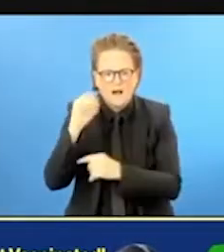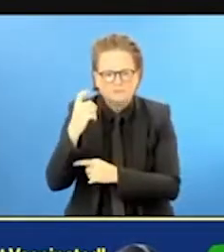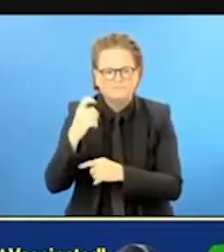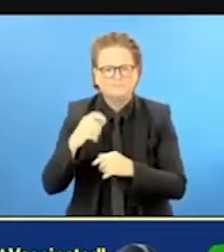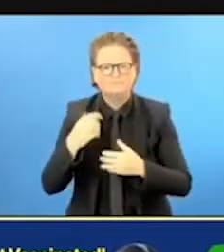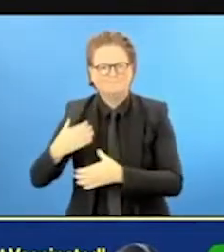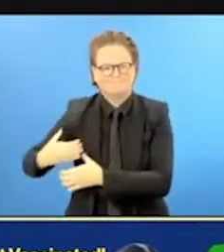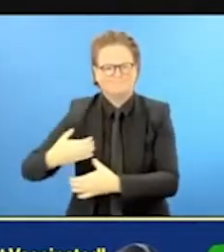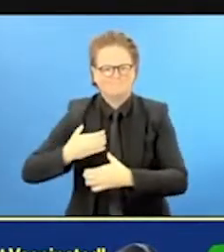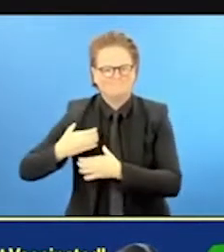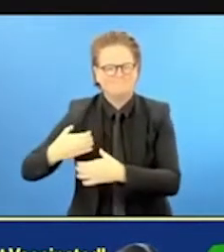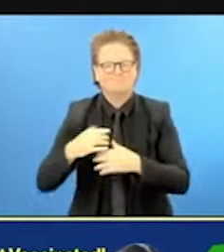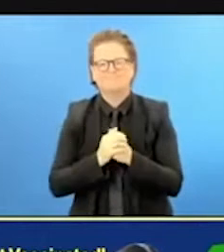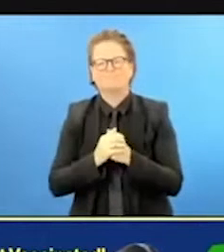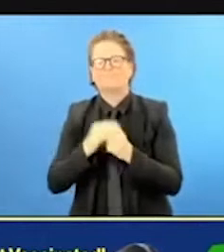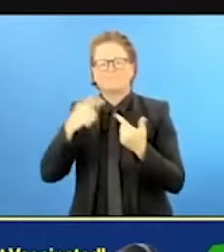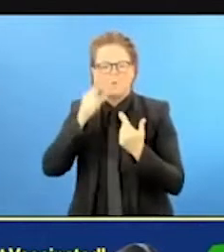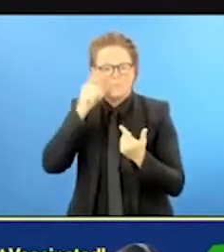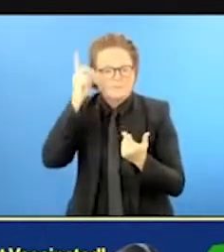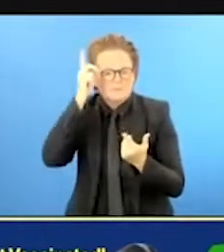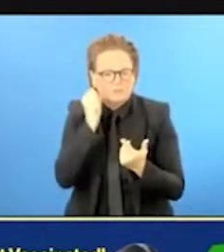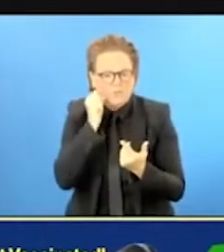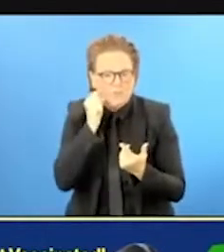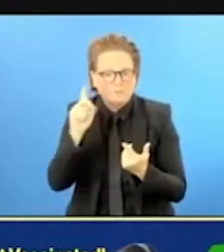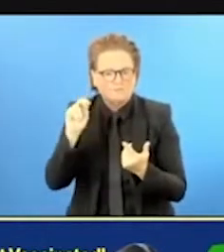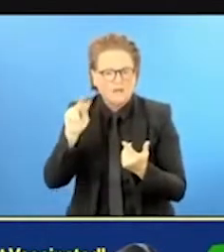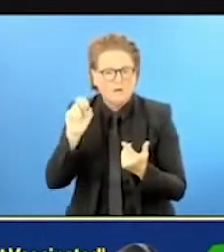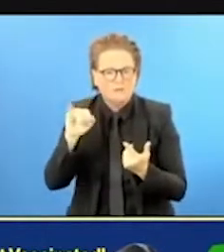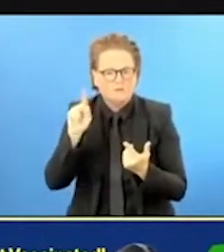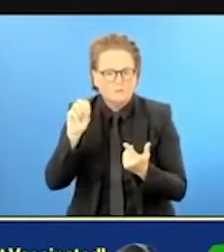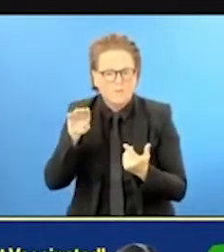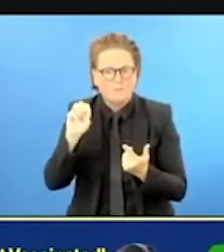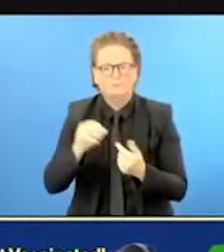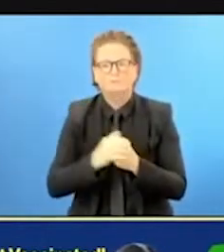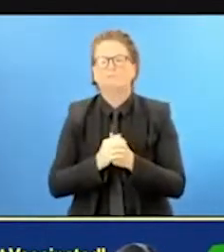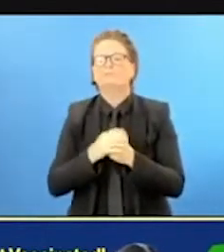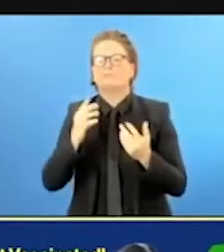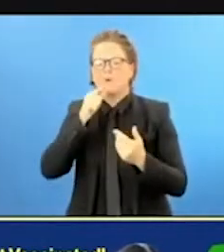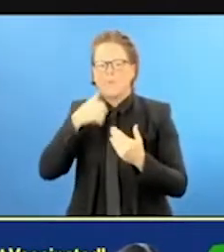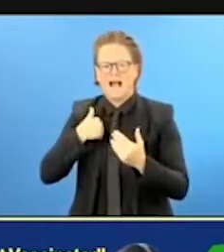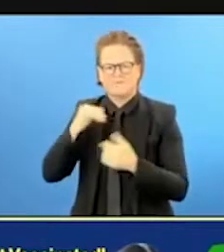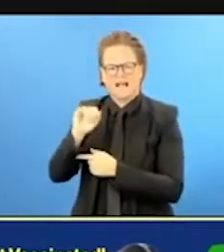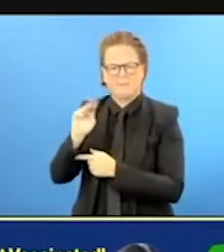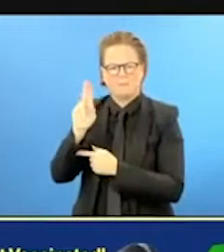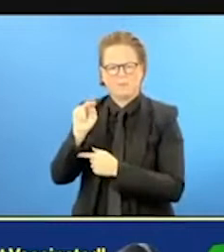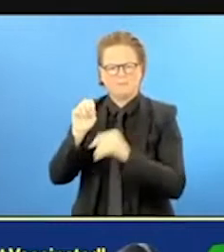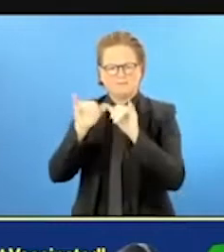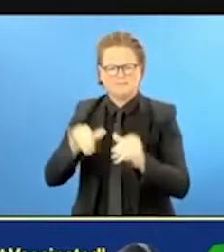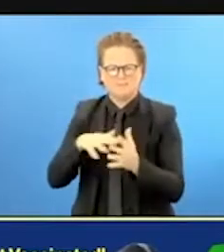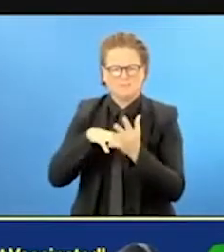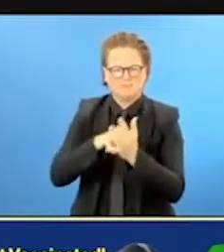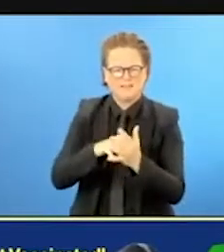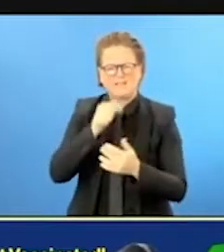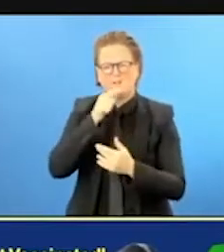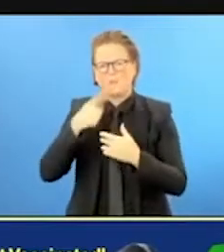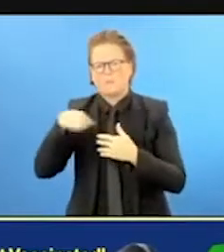blood, bone marrow, or solid organ transplant, those with immune deficiencies,